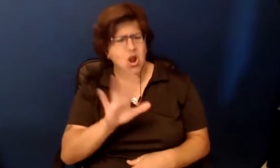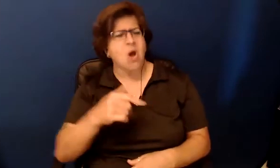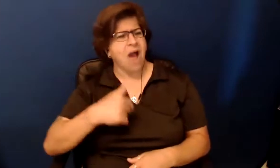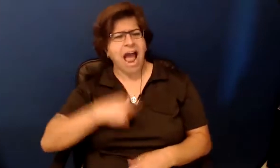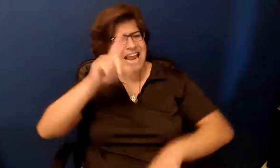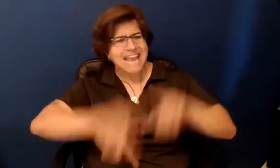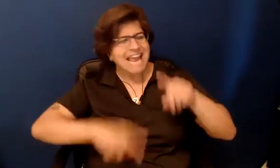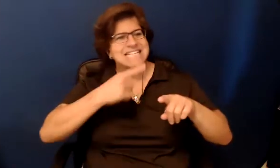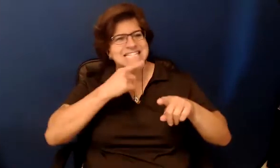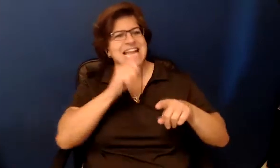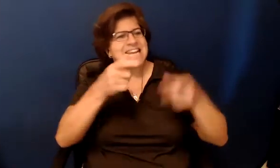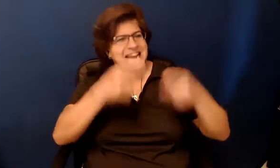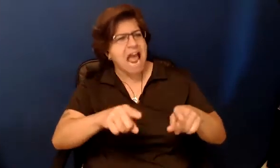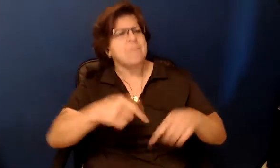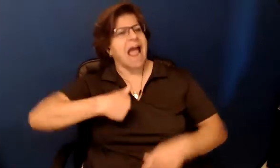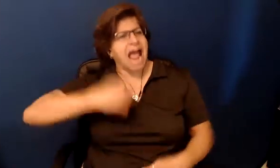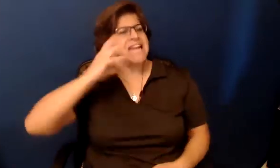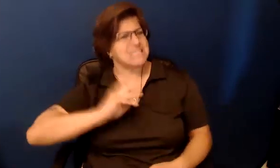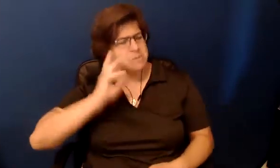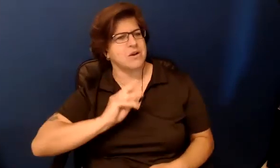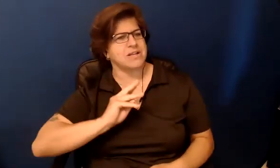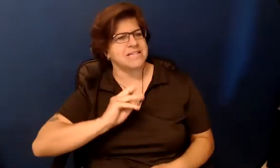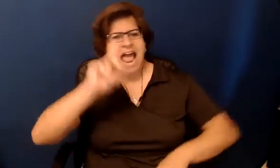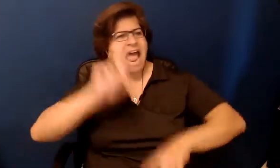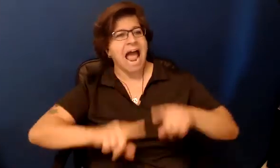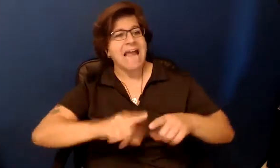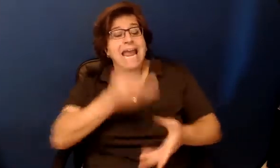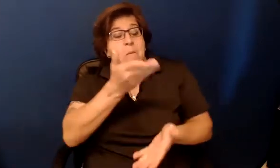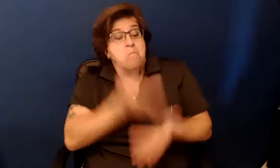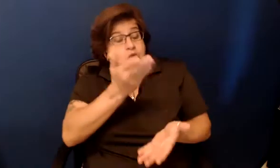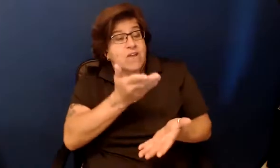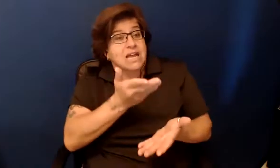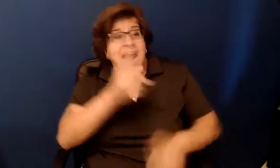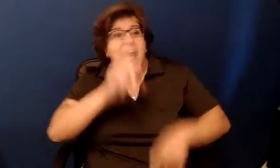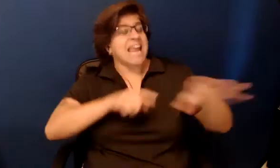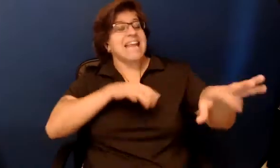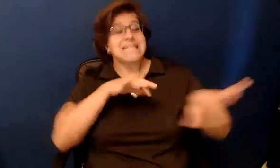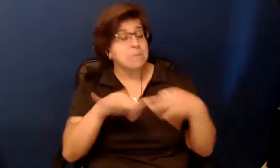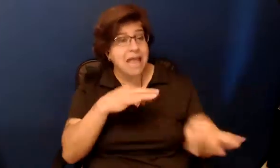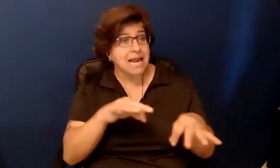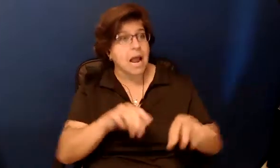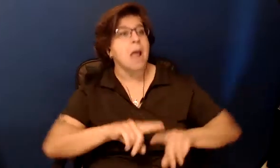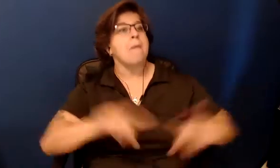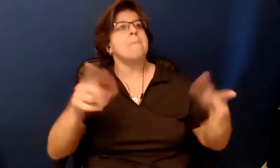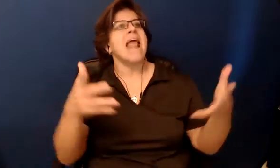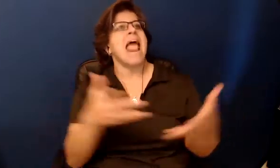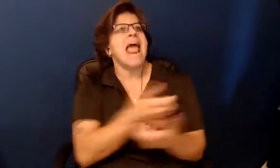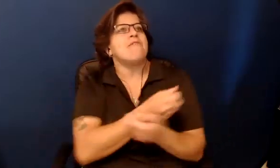Because she said, because I can't. I had an experience. I can't prove it. I can't